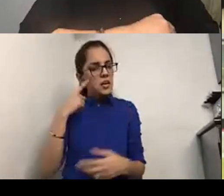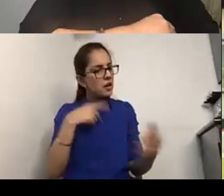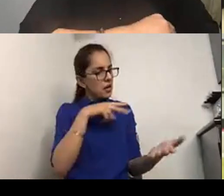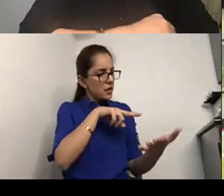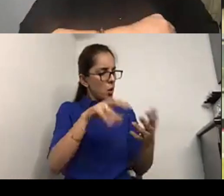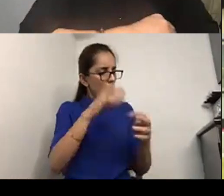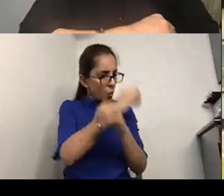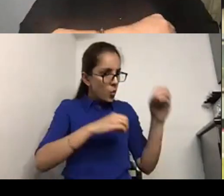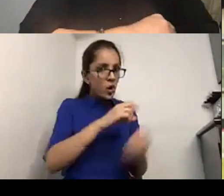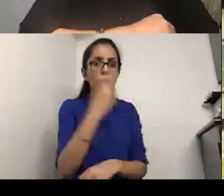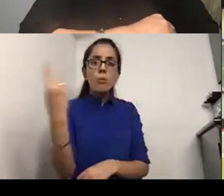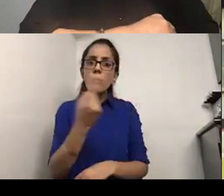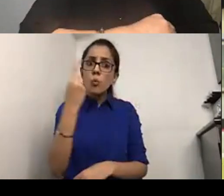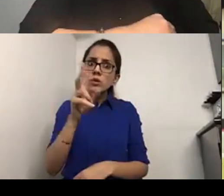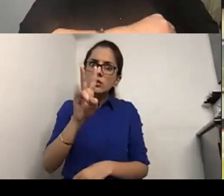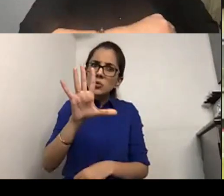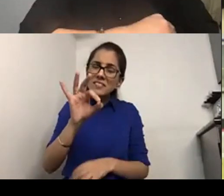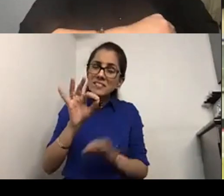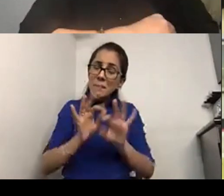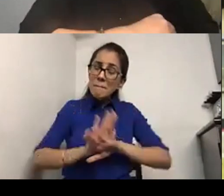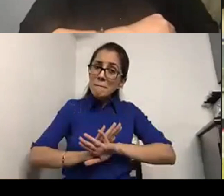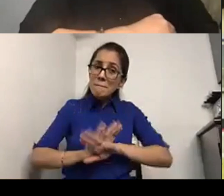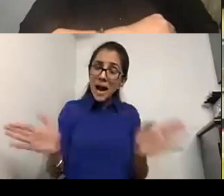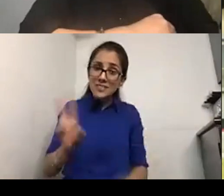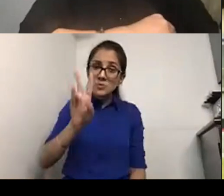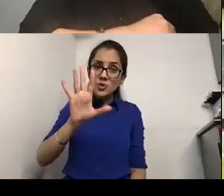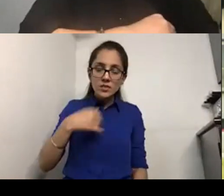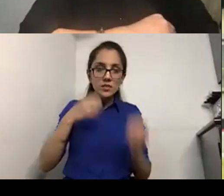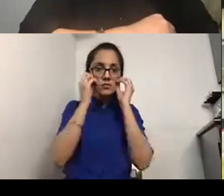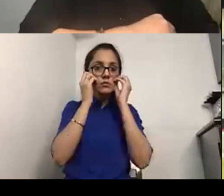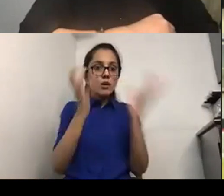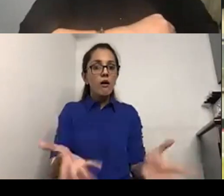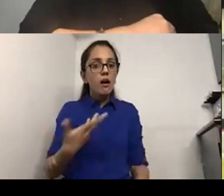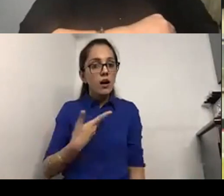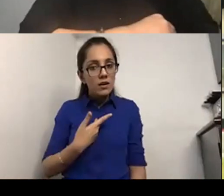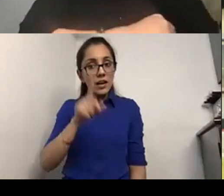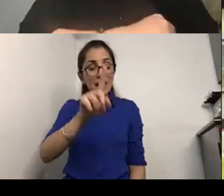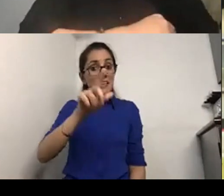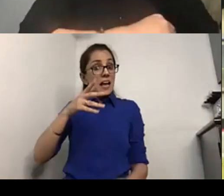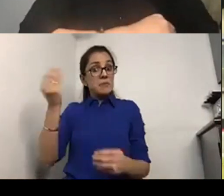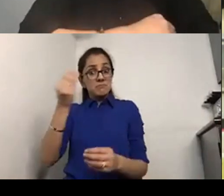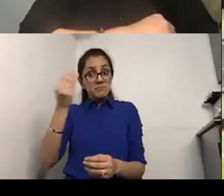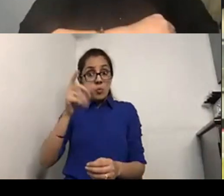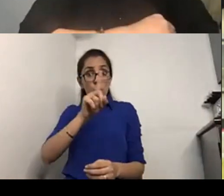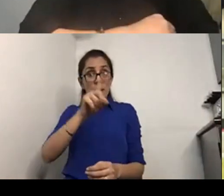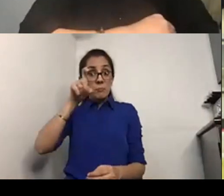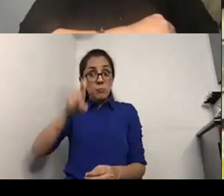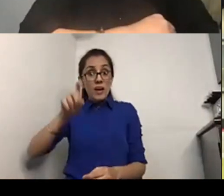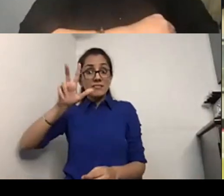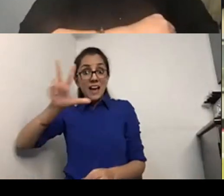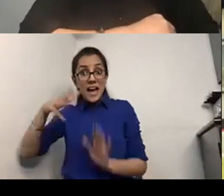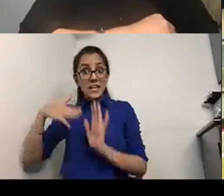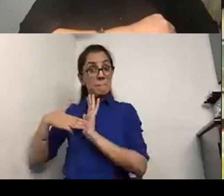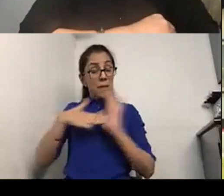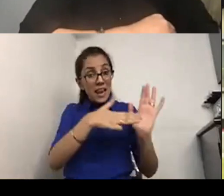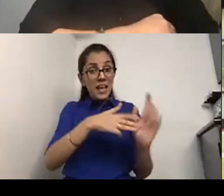see that there are only 250 sign interpreters for a population of anywhere between 1.8